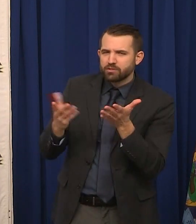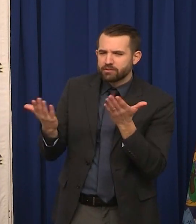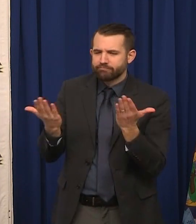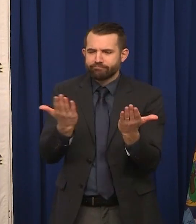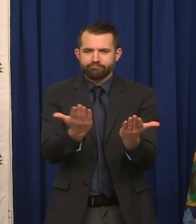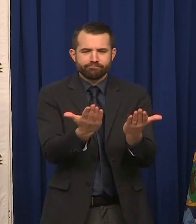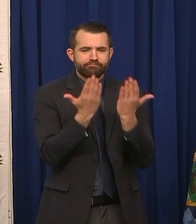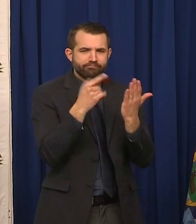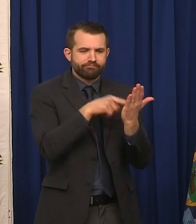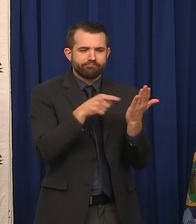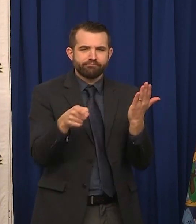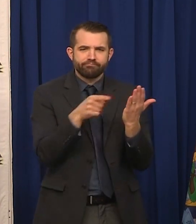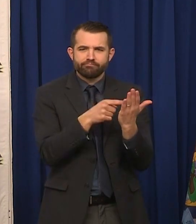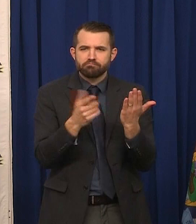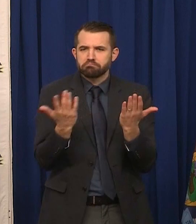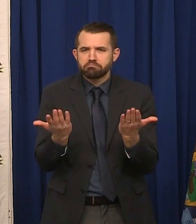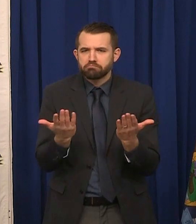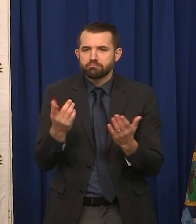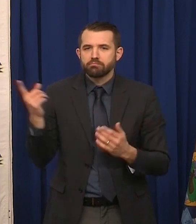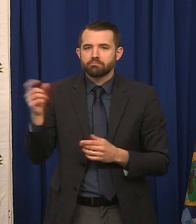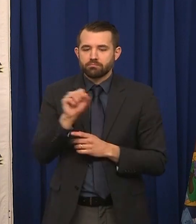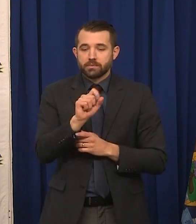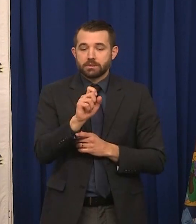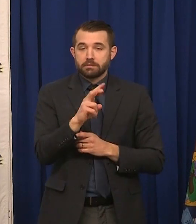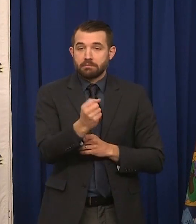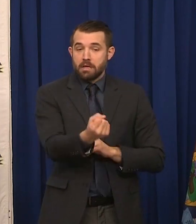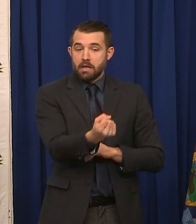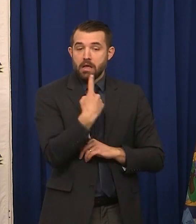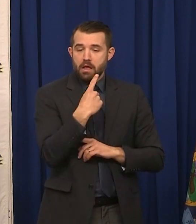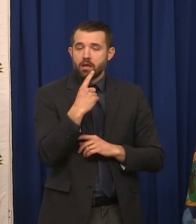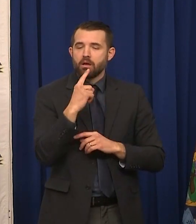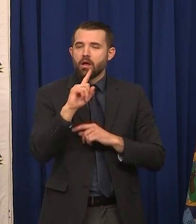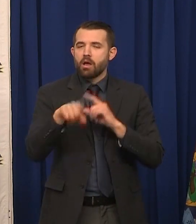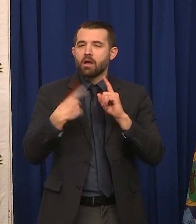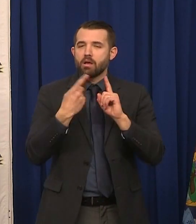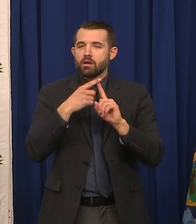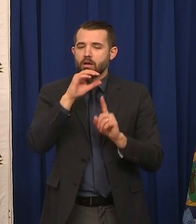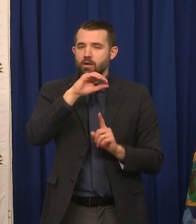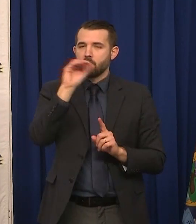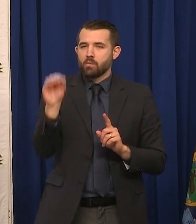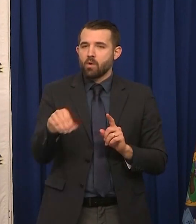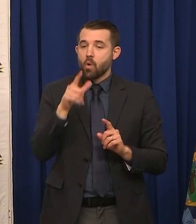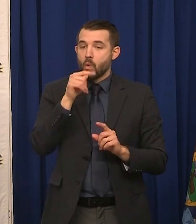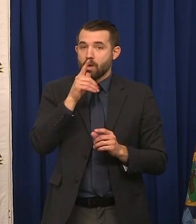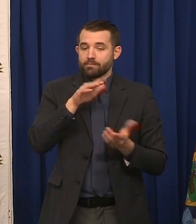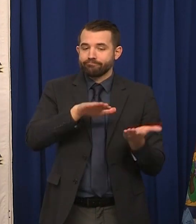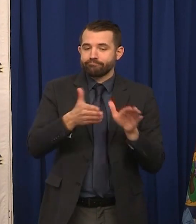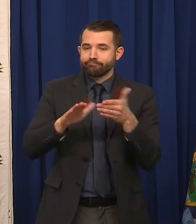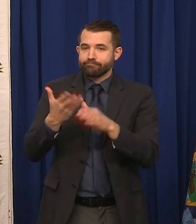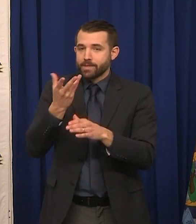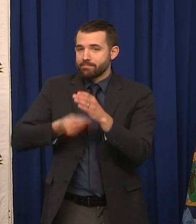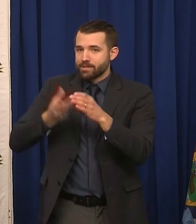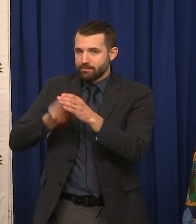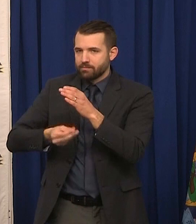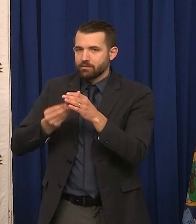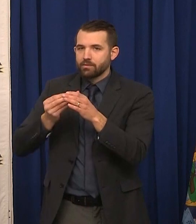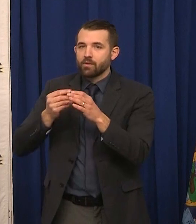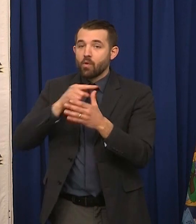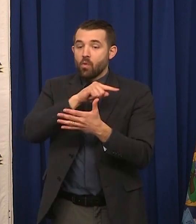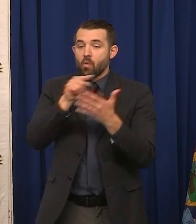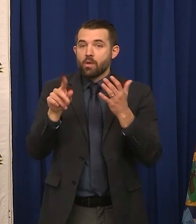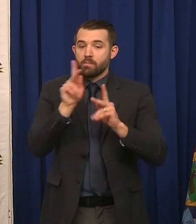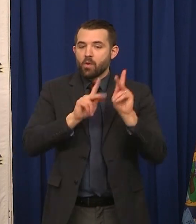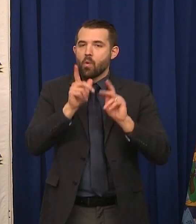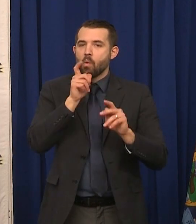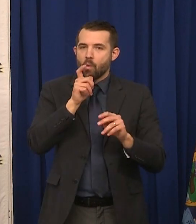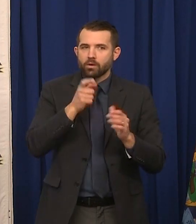Steve's question is about mortality rates, particularly in acutely ill individuals, perhaps those that require